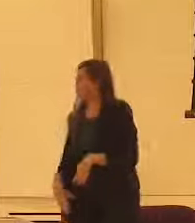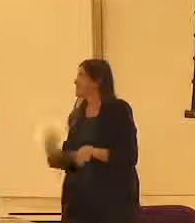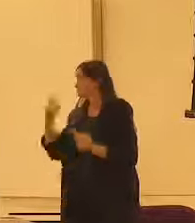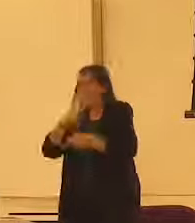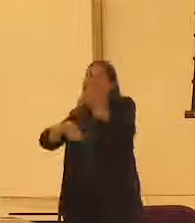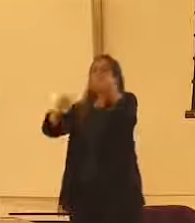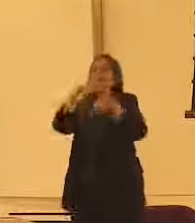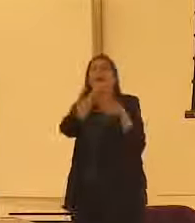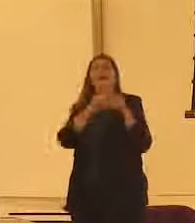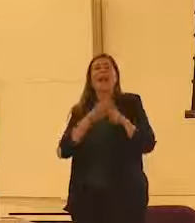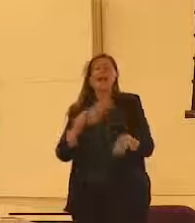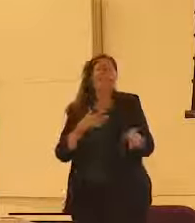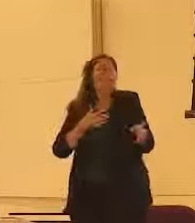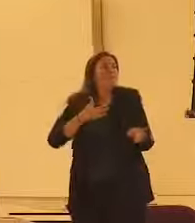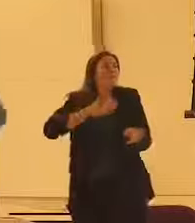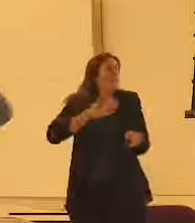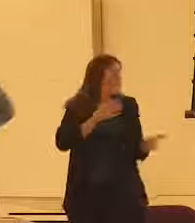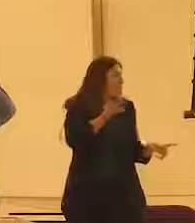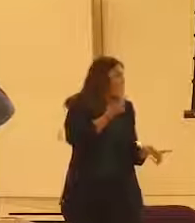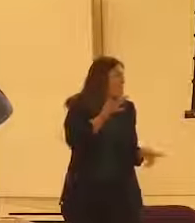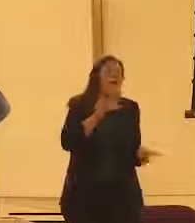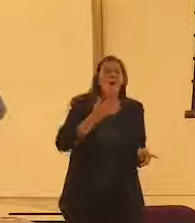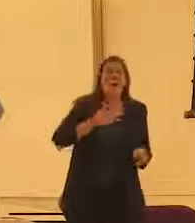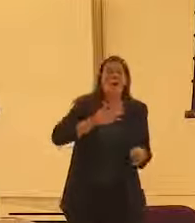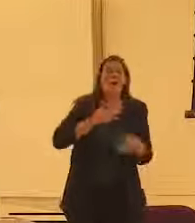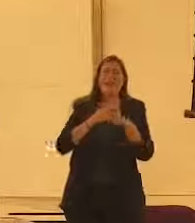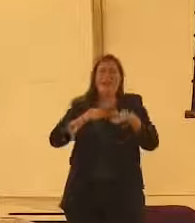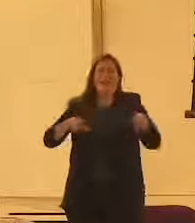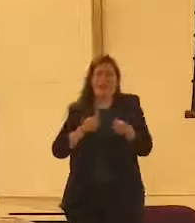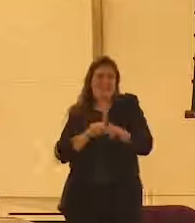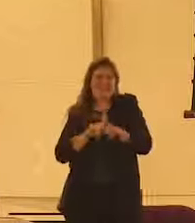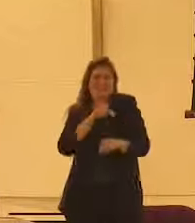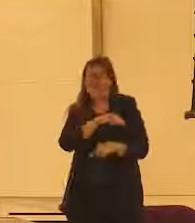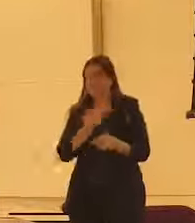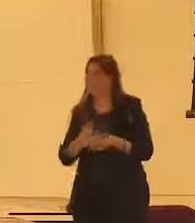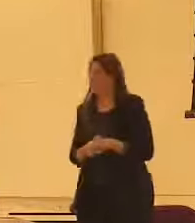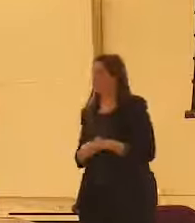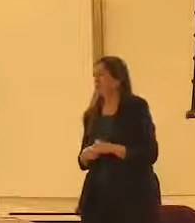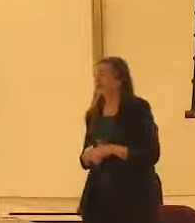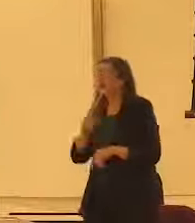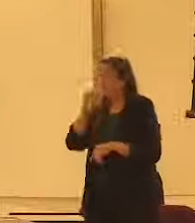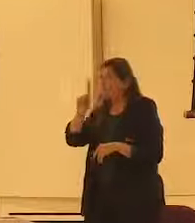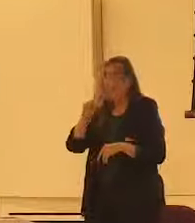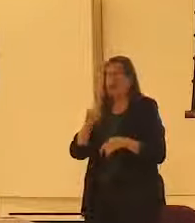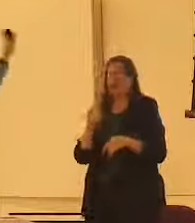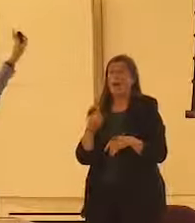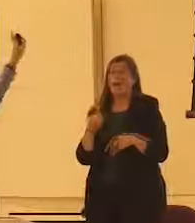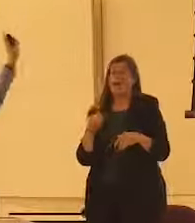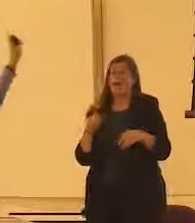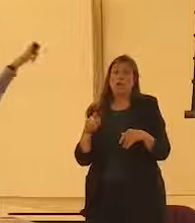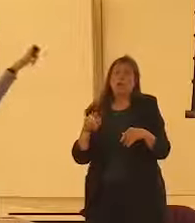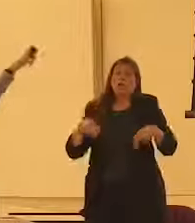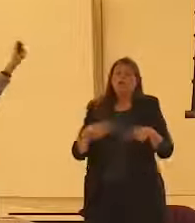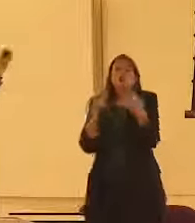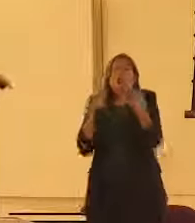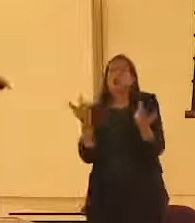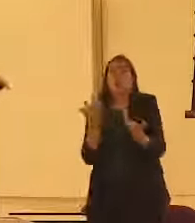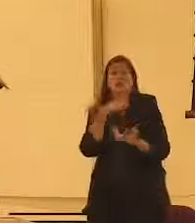preferred language. The challenges for doctors with deaf patients, and it's both big D and little d